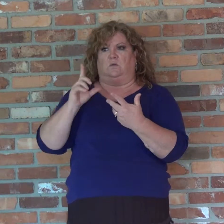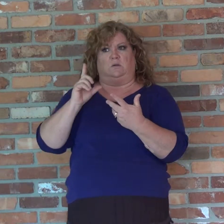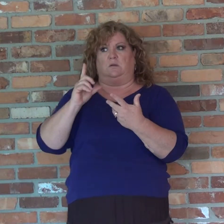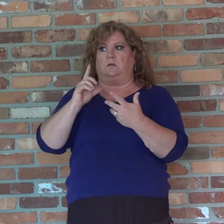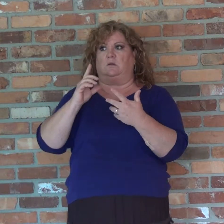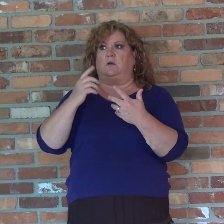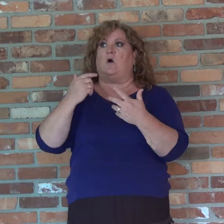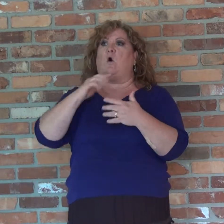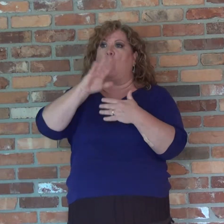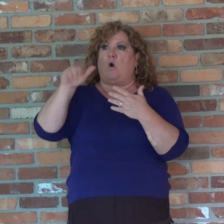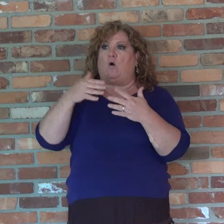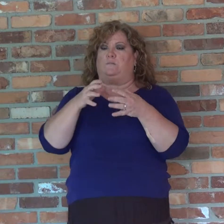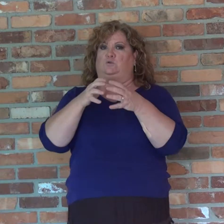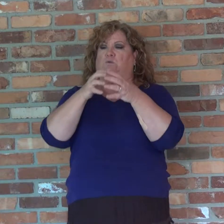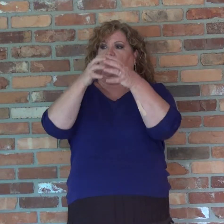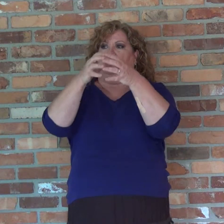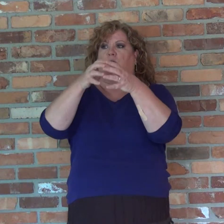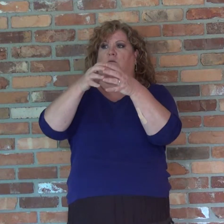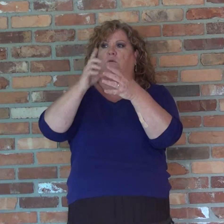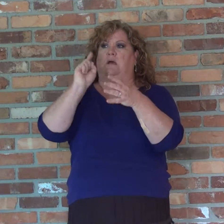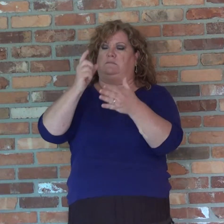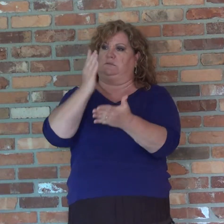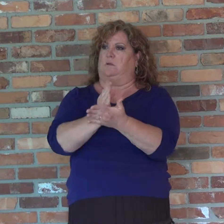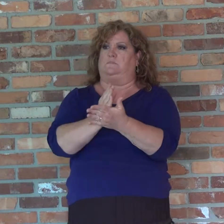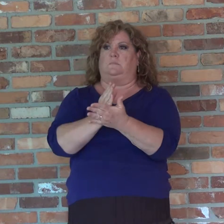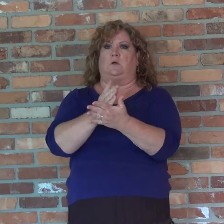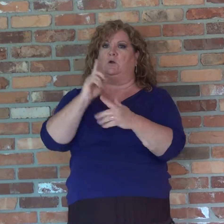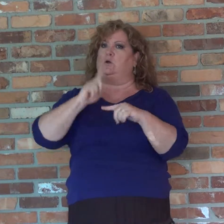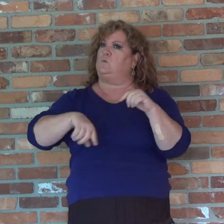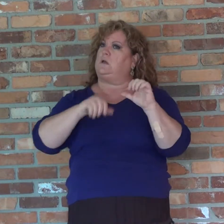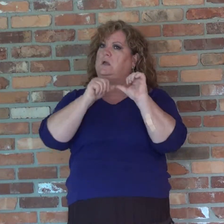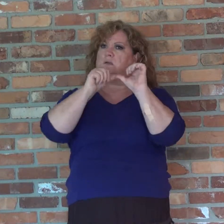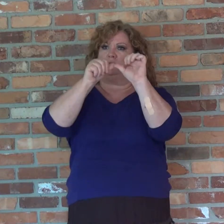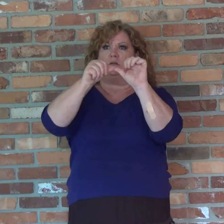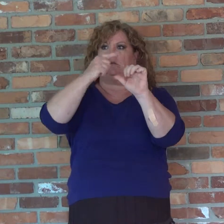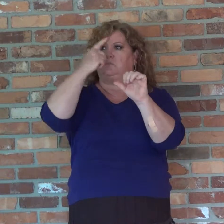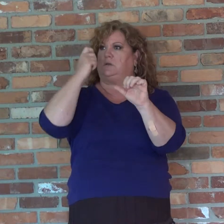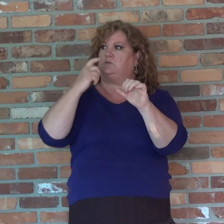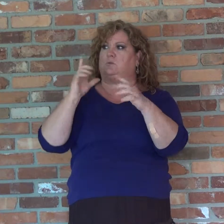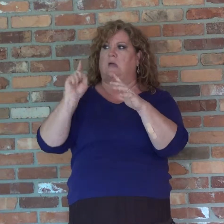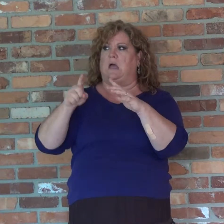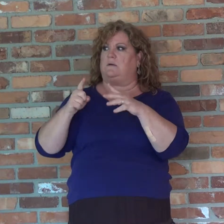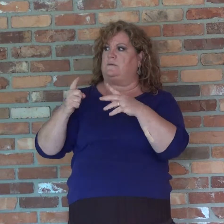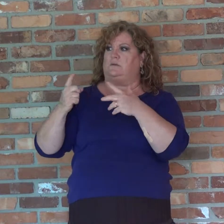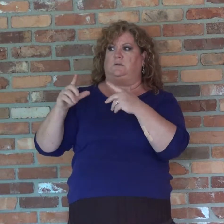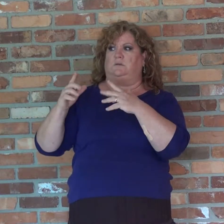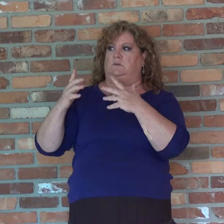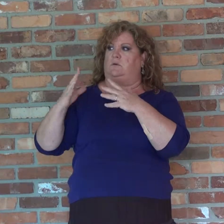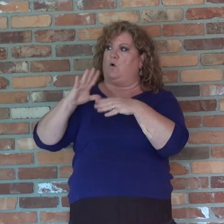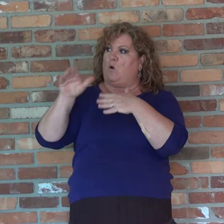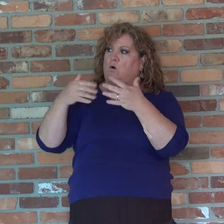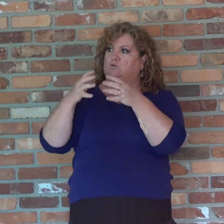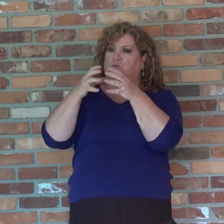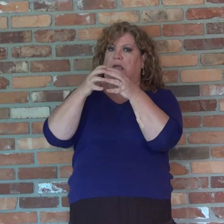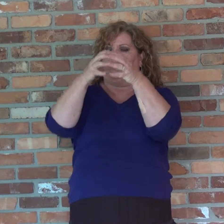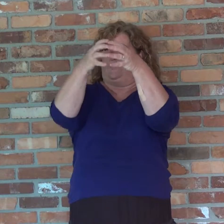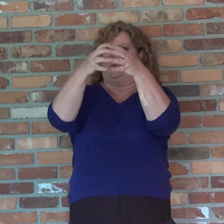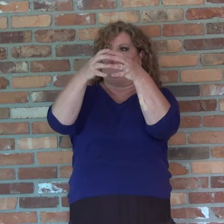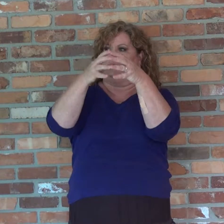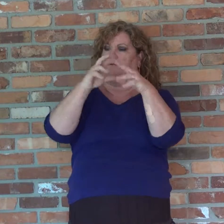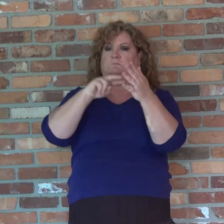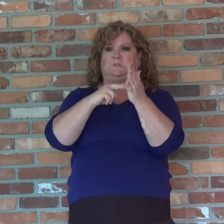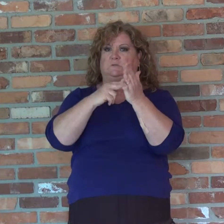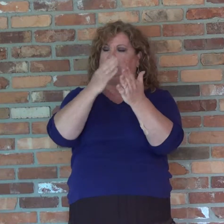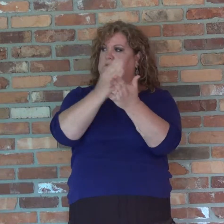going to climb to the top unless we all climb to the top. Well, that set him off. I mean, he was mad. He did not want to be the reason that